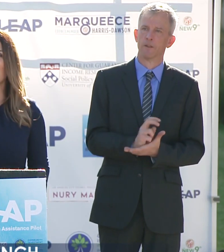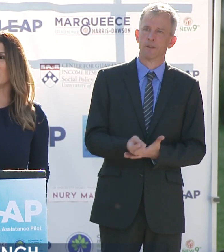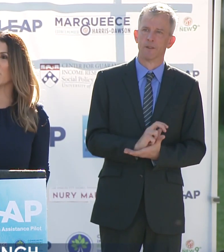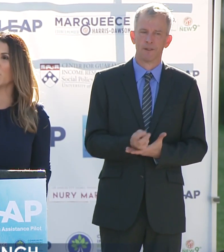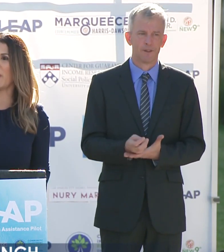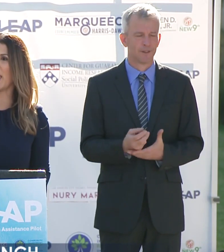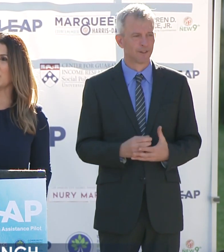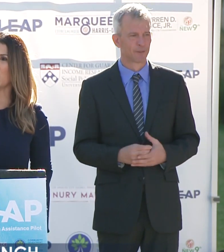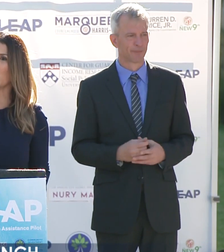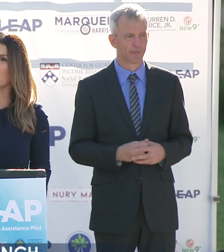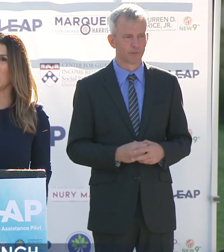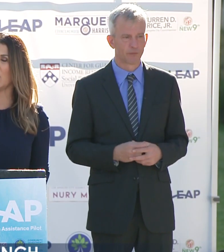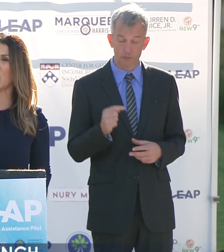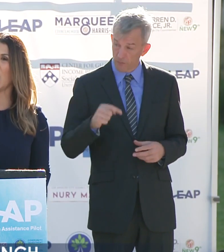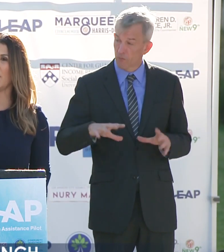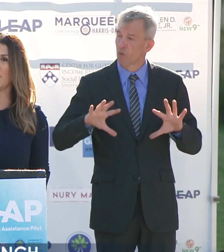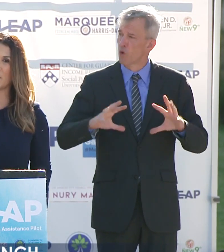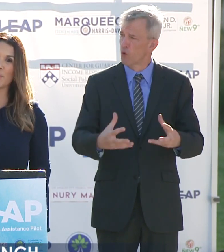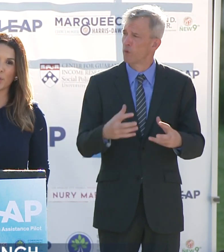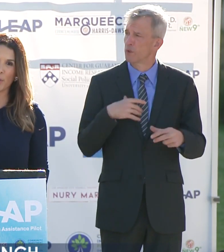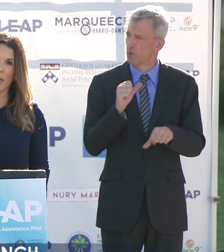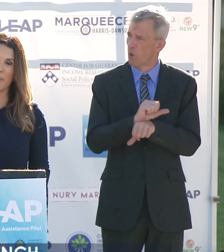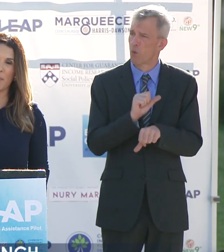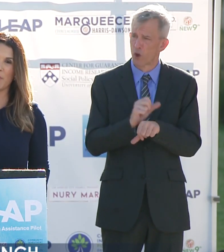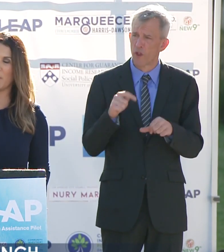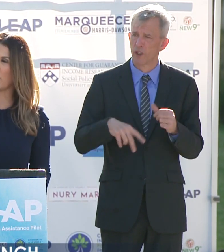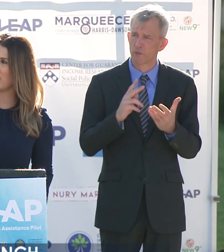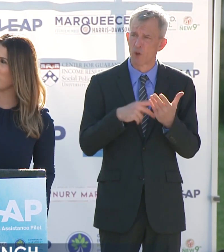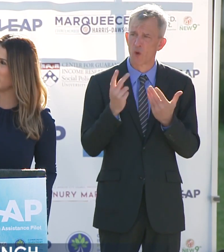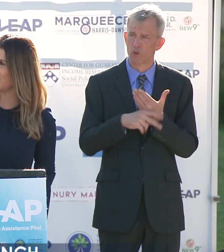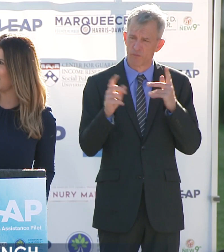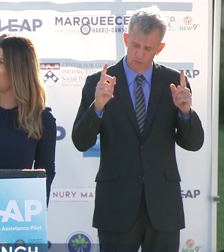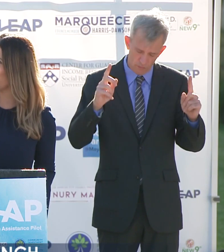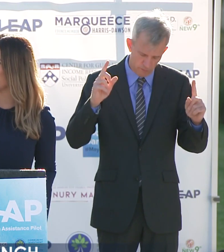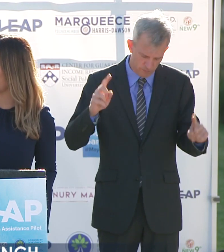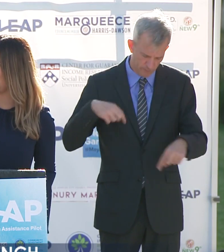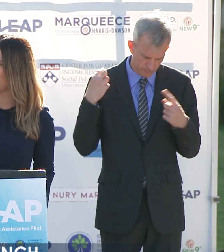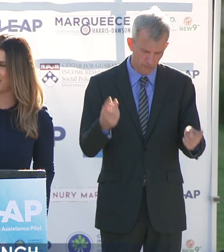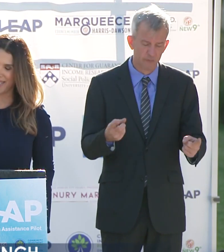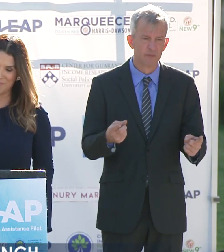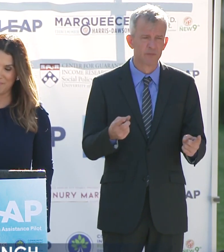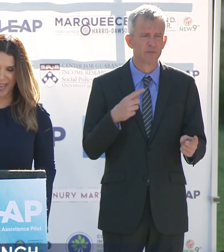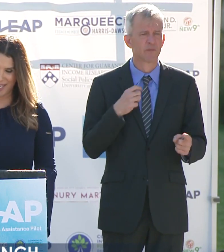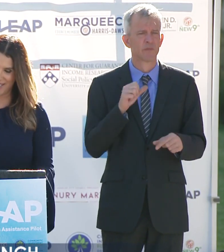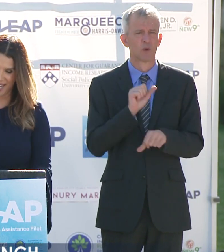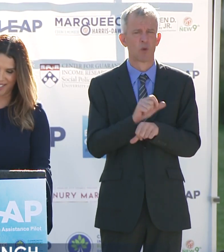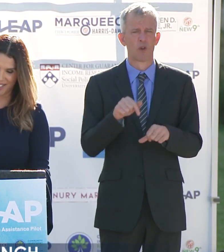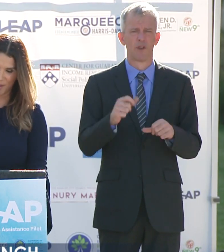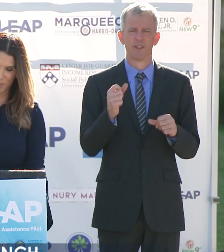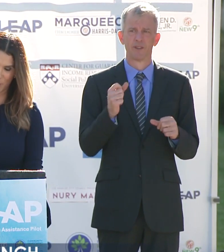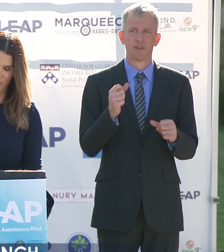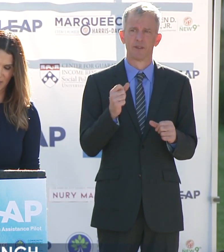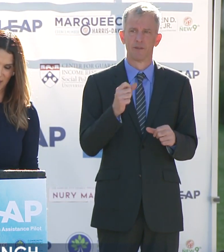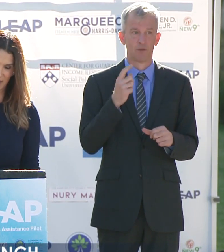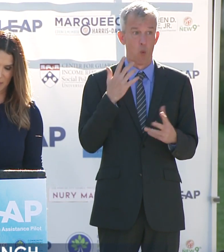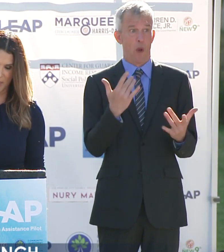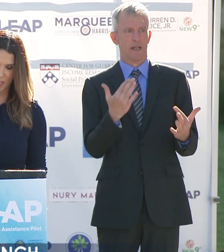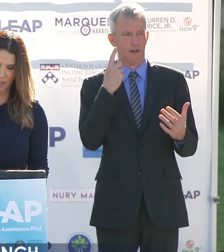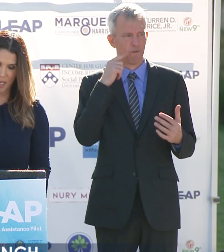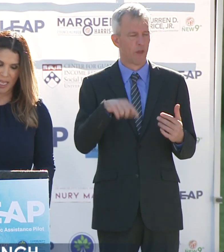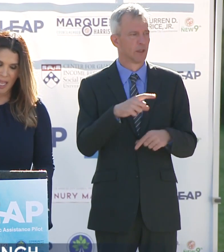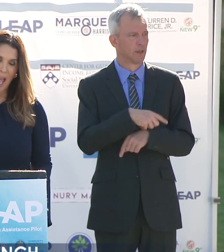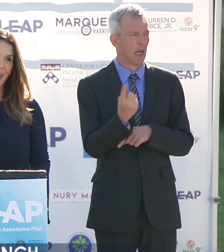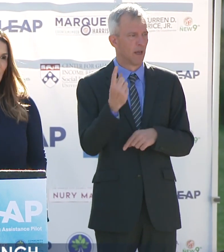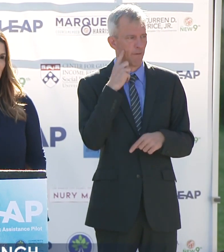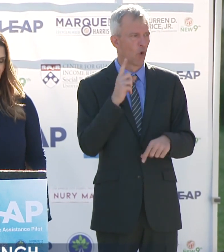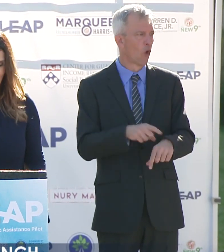a collective group that has been working on this program, and we've been waiting for this day for many, many, many days. So we're excited to be